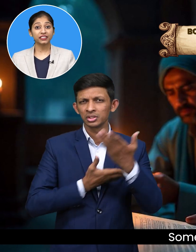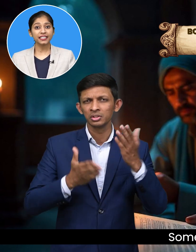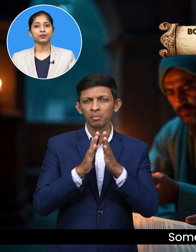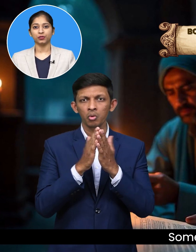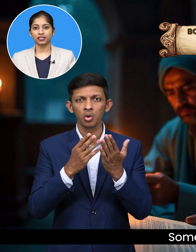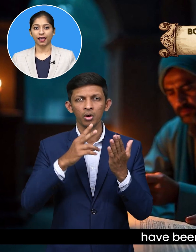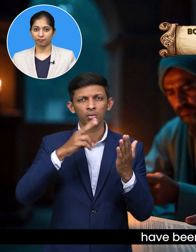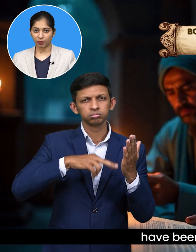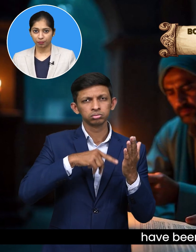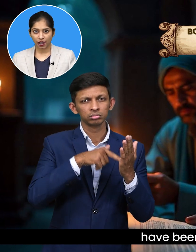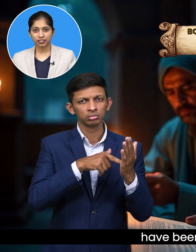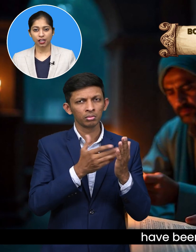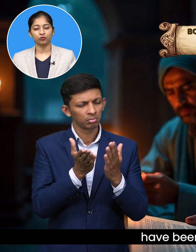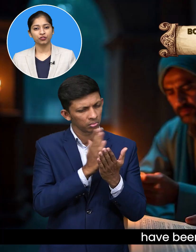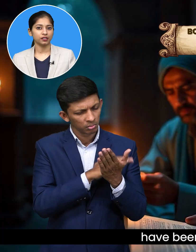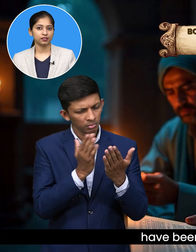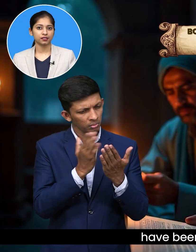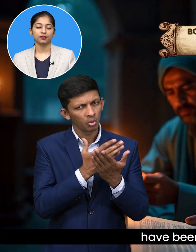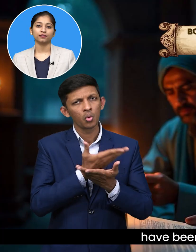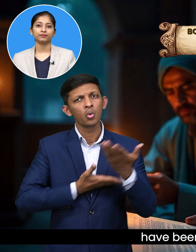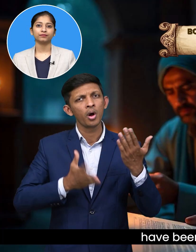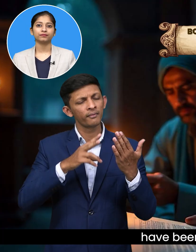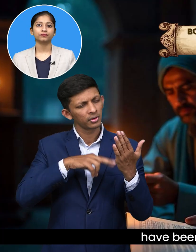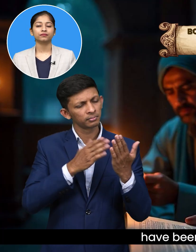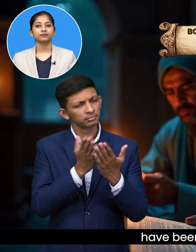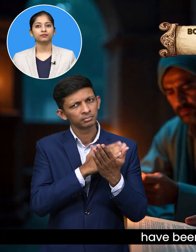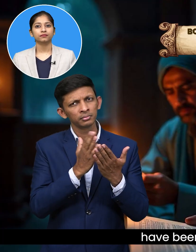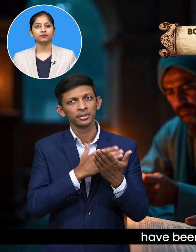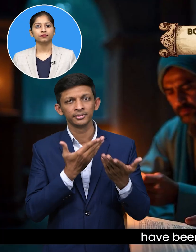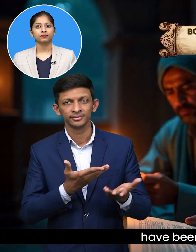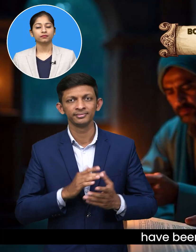Some of these books have been passed down to us.